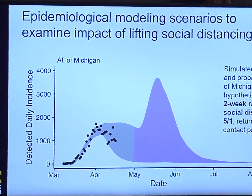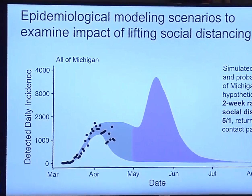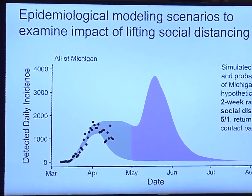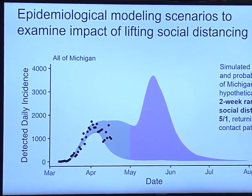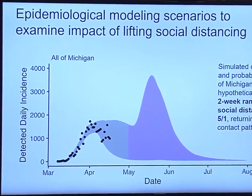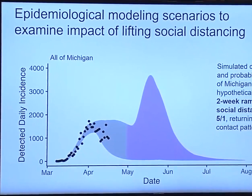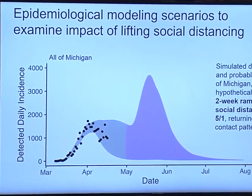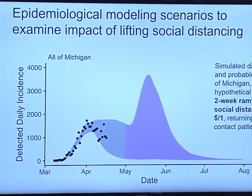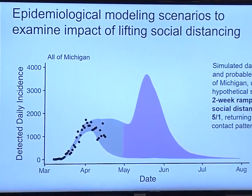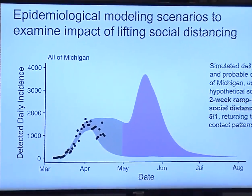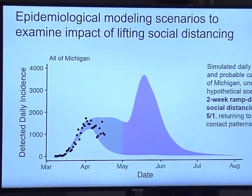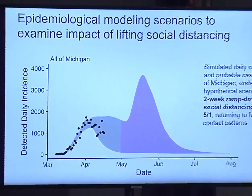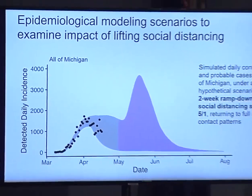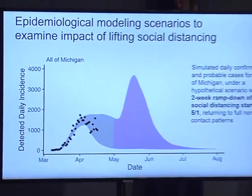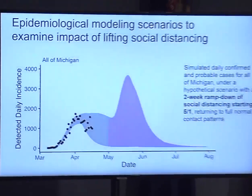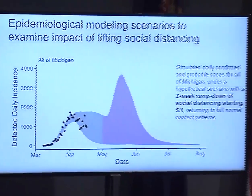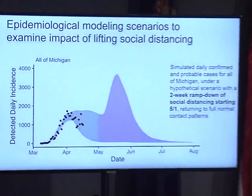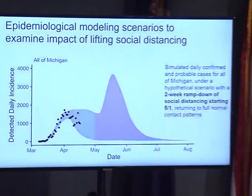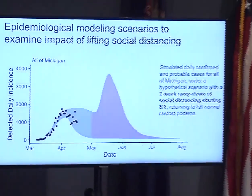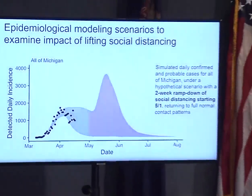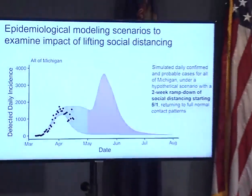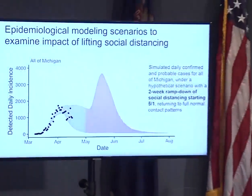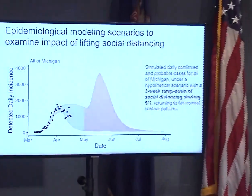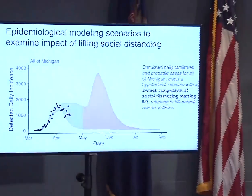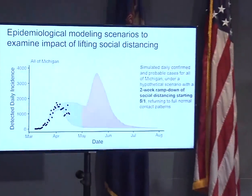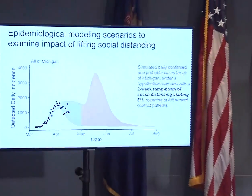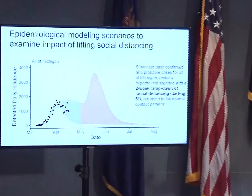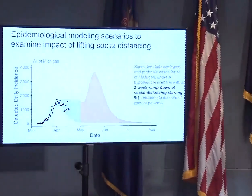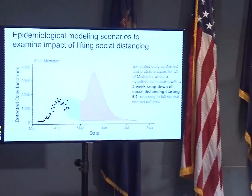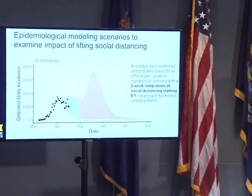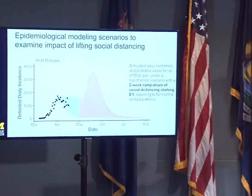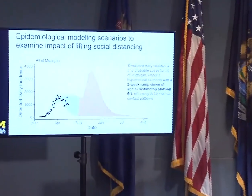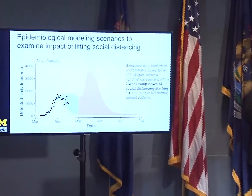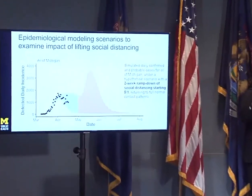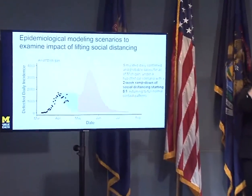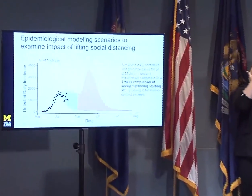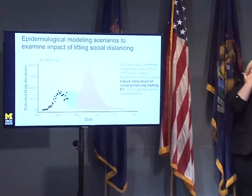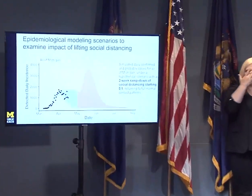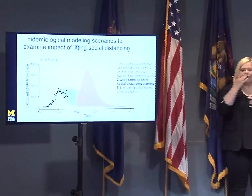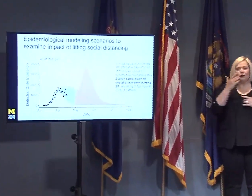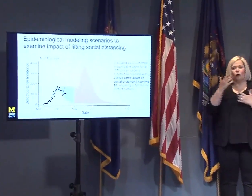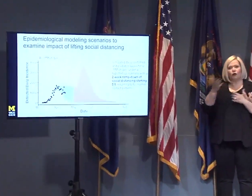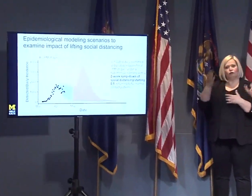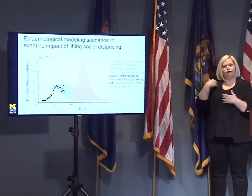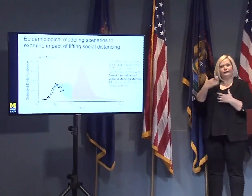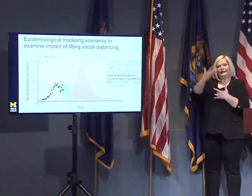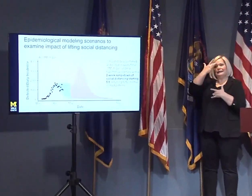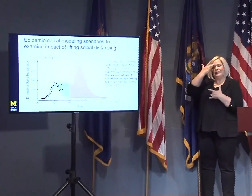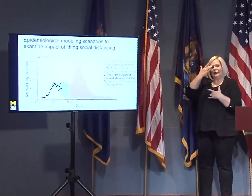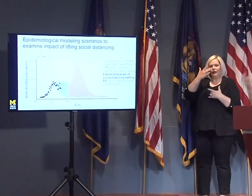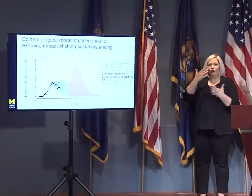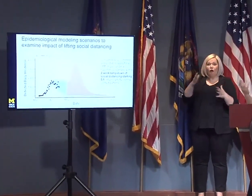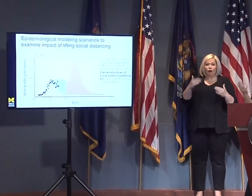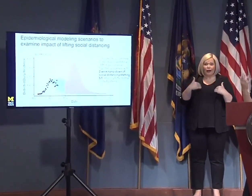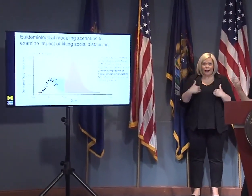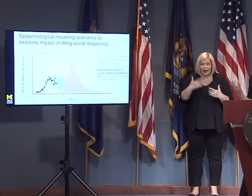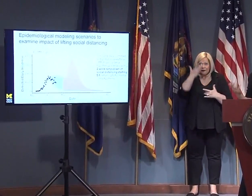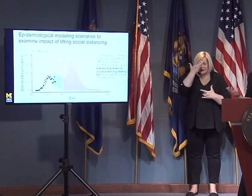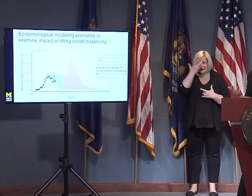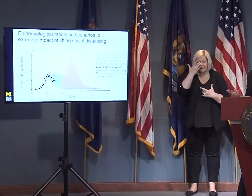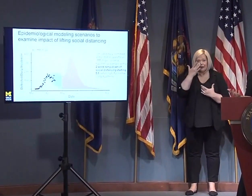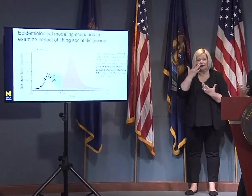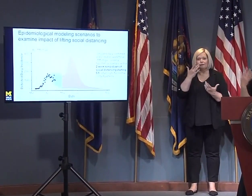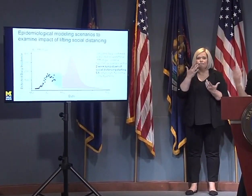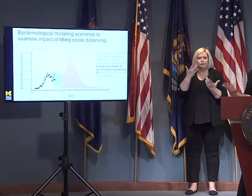the population that is susceptible or immune to the disease. And so that ends up meaning that a wide range of